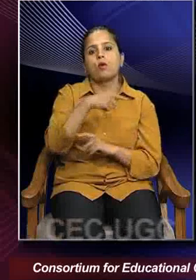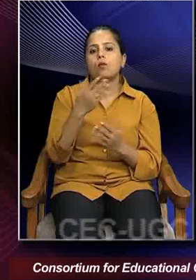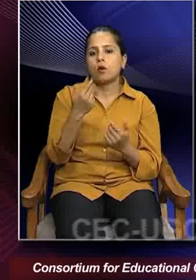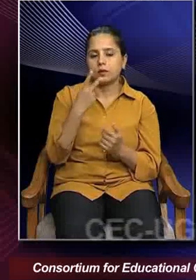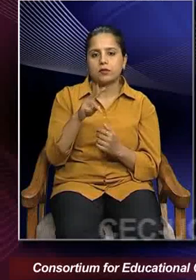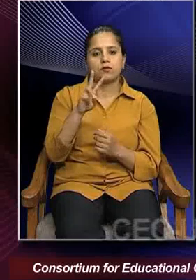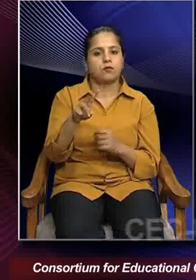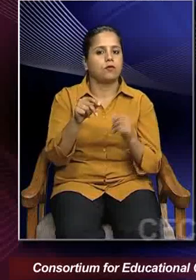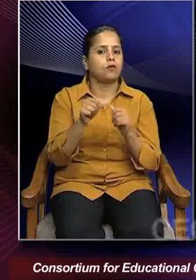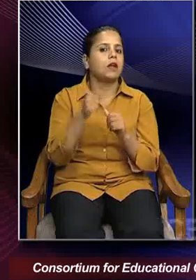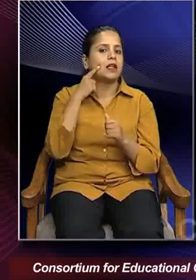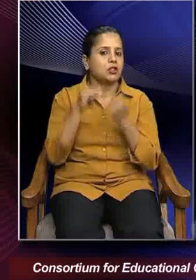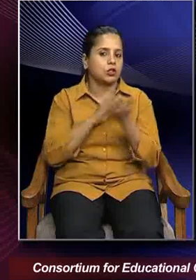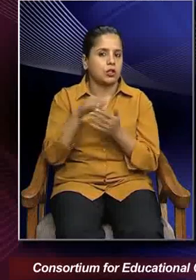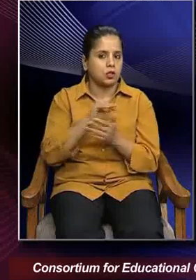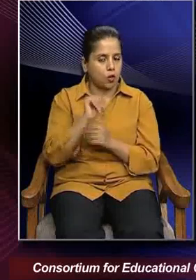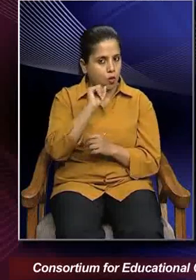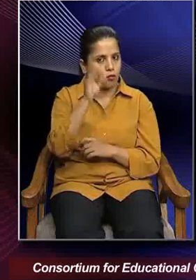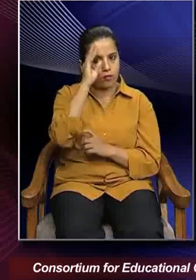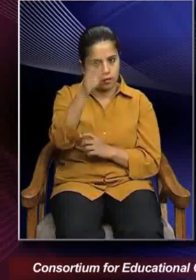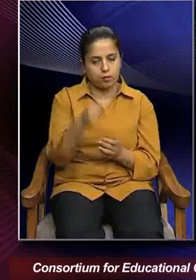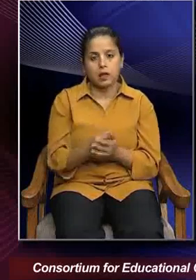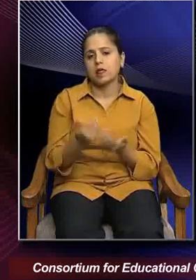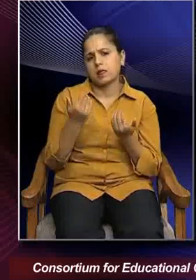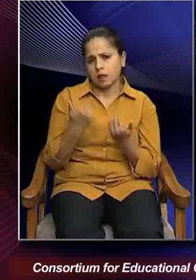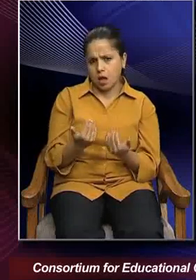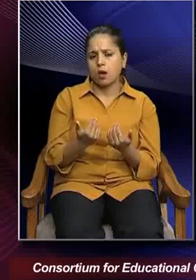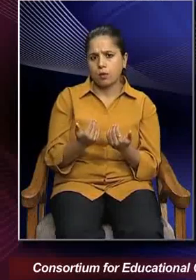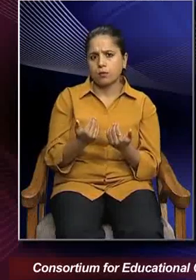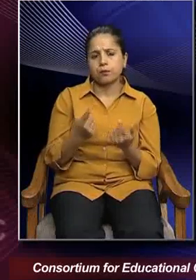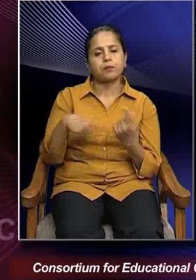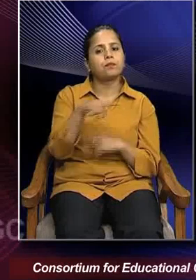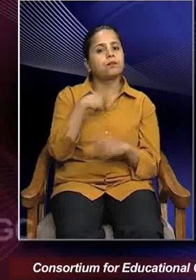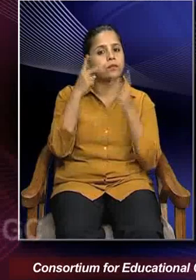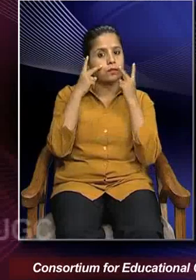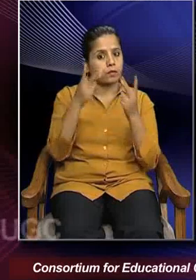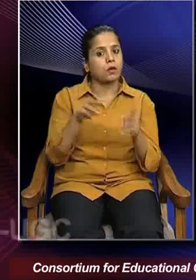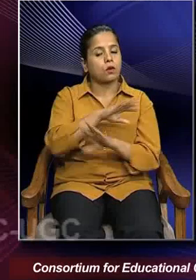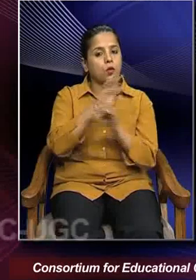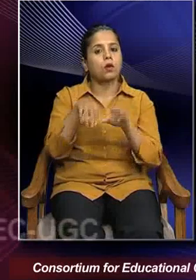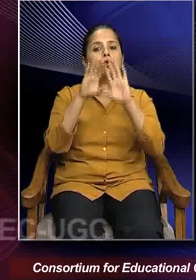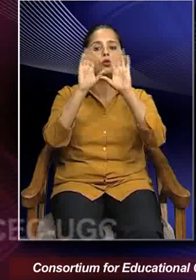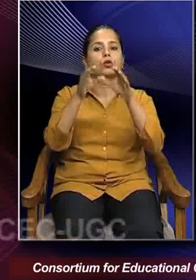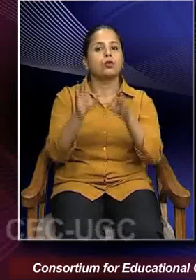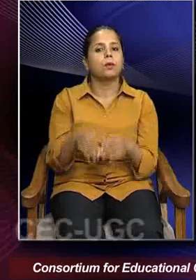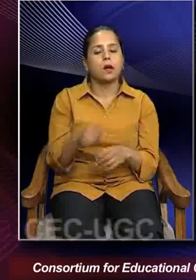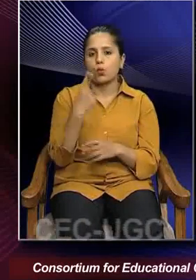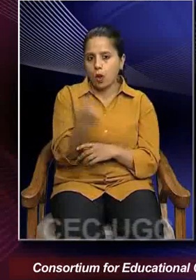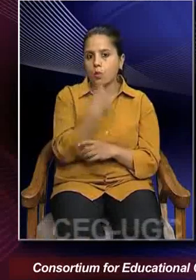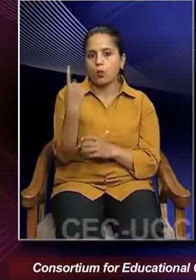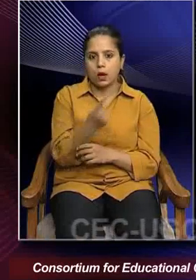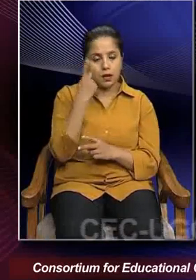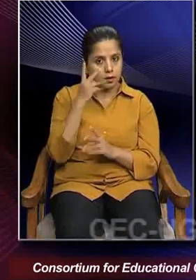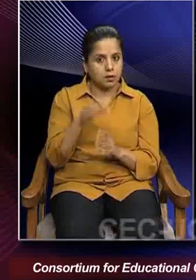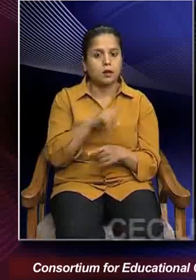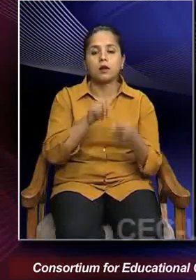Vaiśeṣika philosophy. Now, let us look at all these categories one by one, and let us